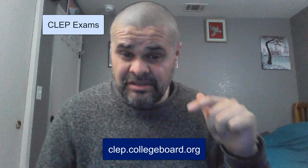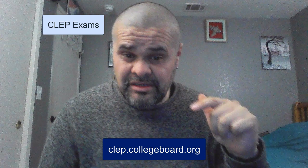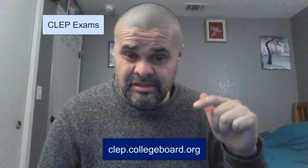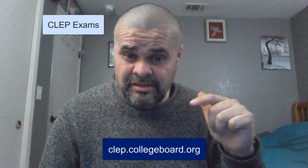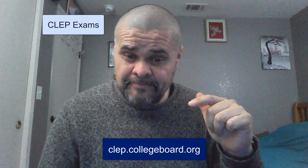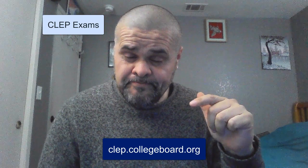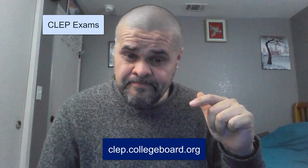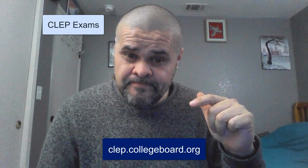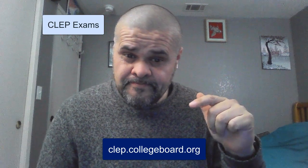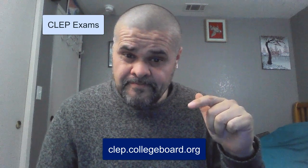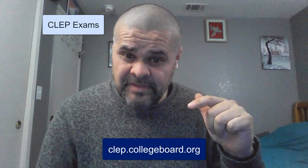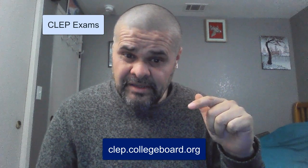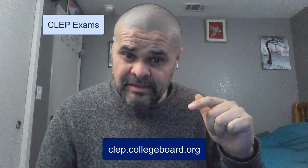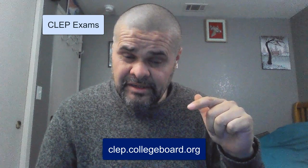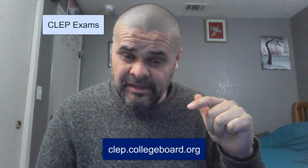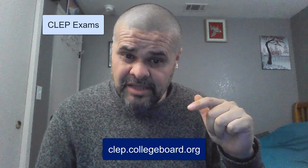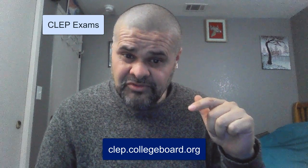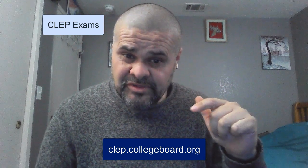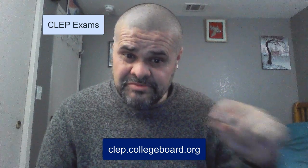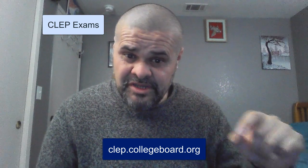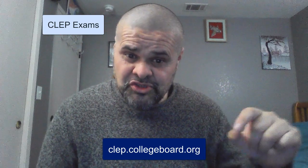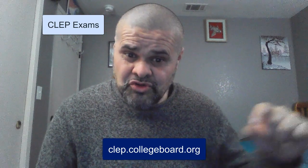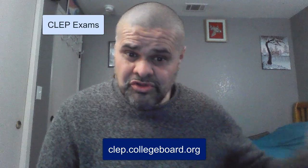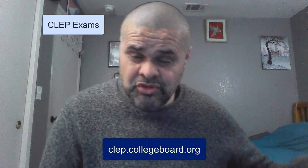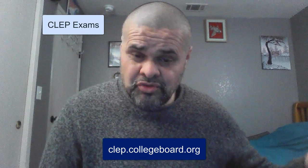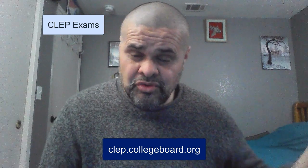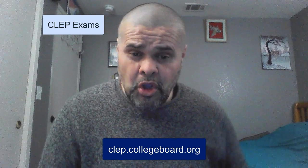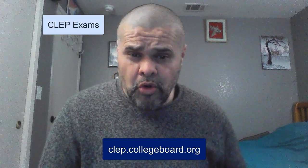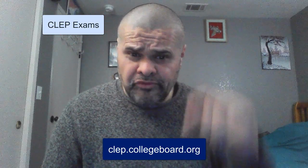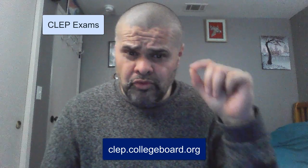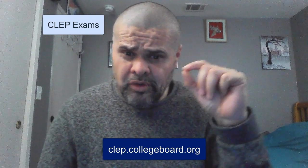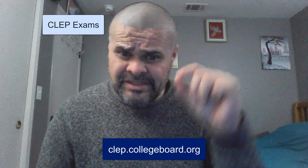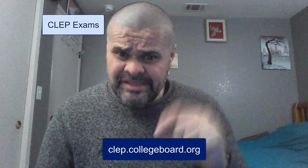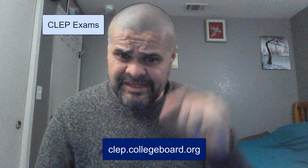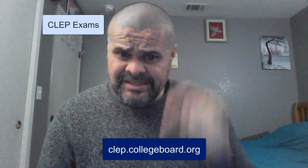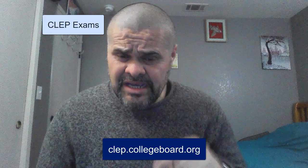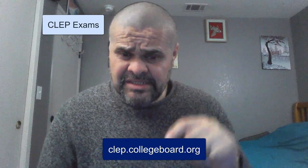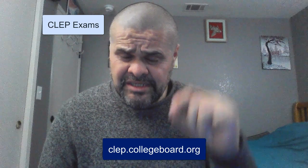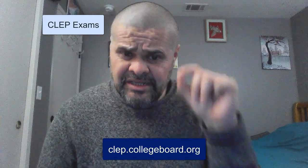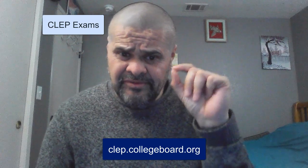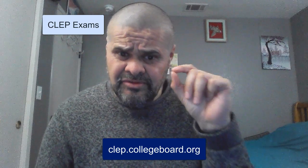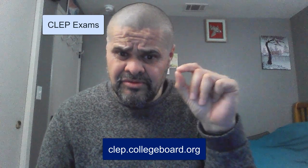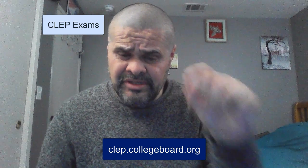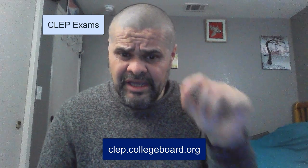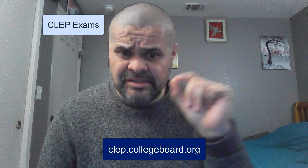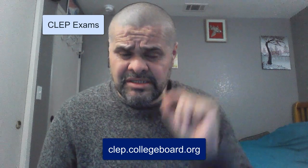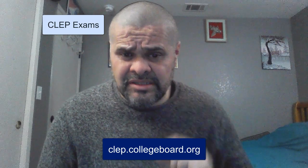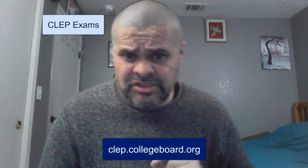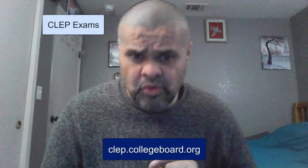in a class for a semester or 2, or if you want to take a test, and if you get the score